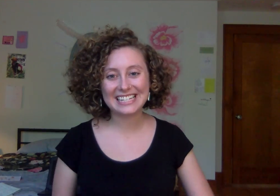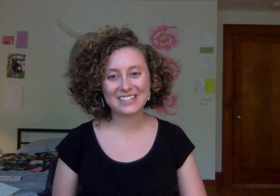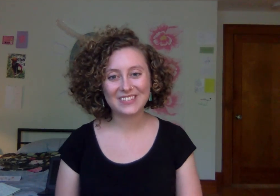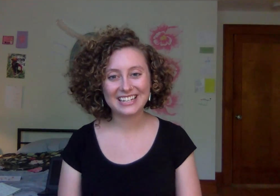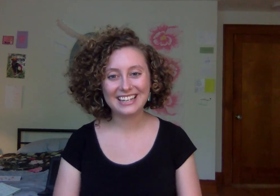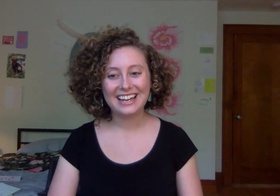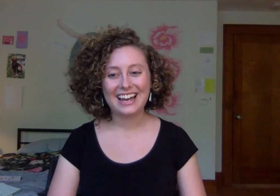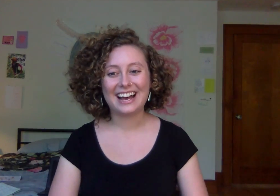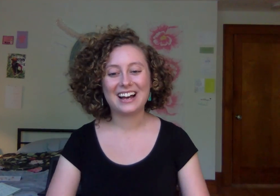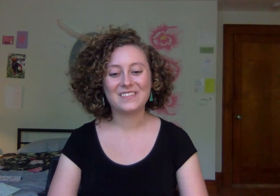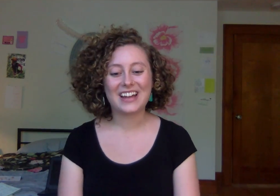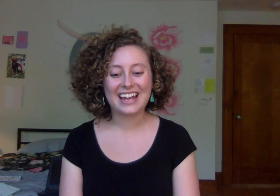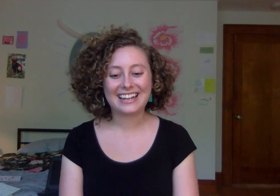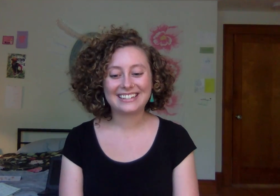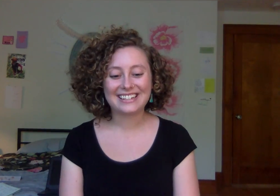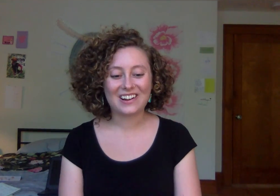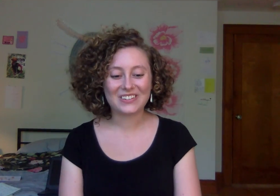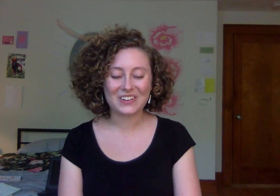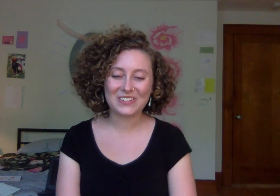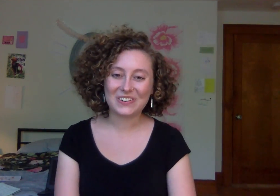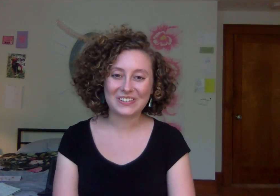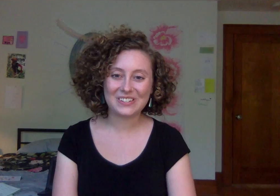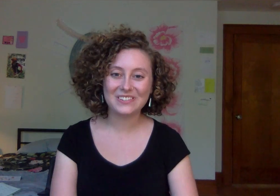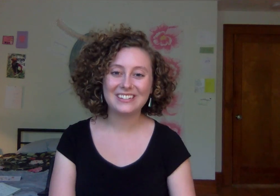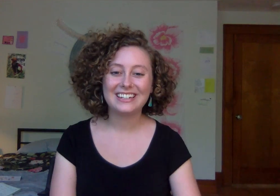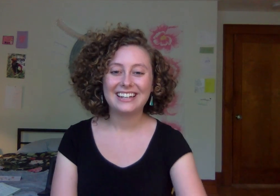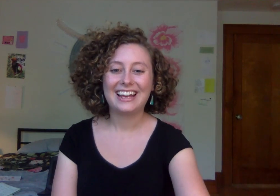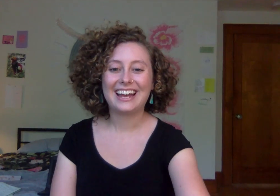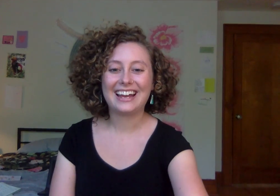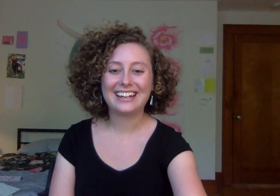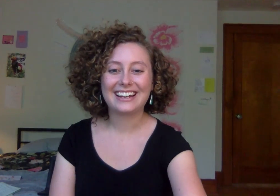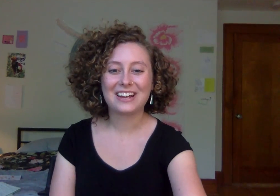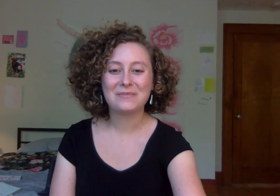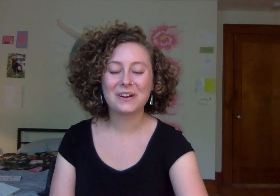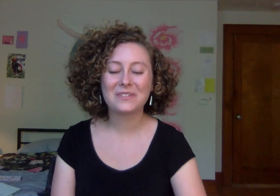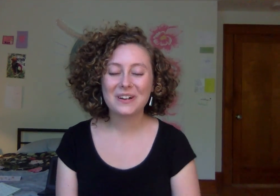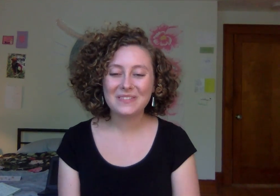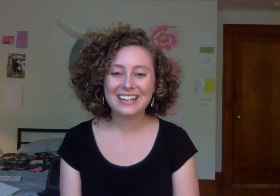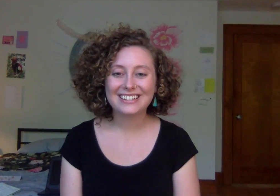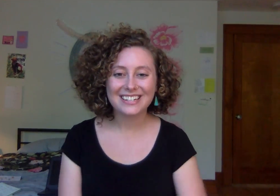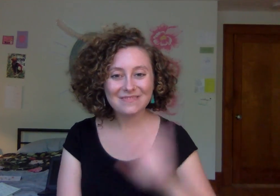something, and I'll talk to you all soon. And I hope you have a great weekend.